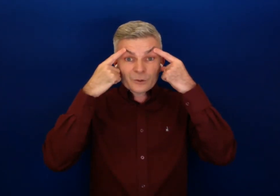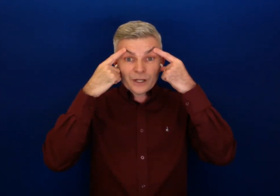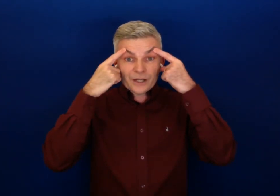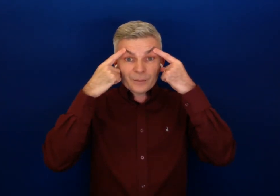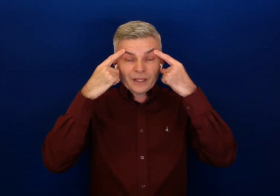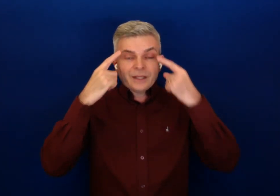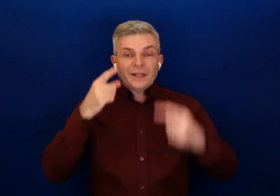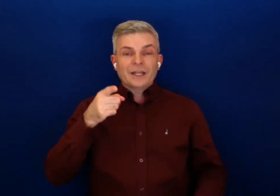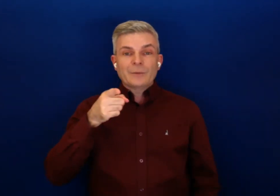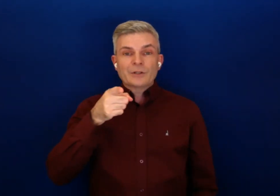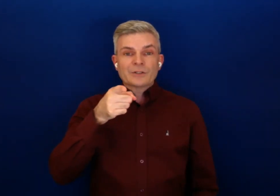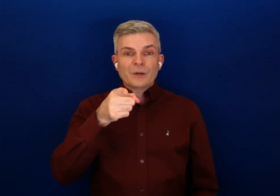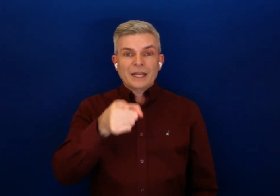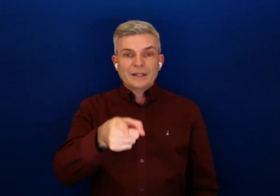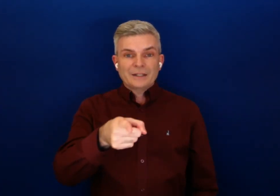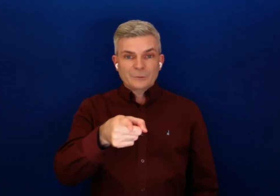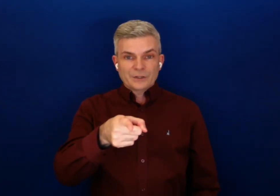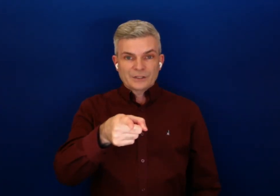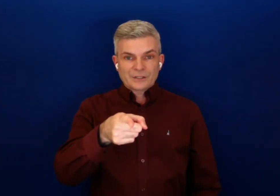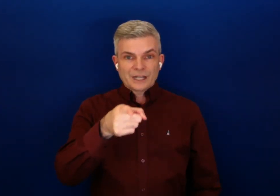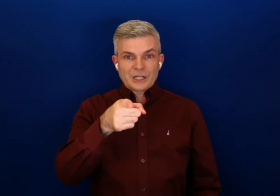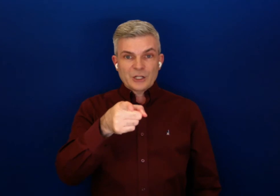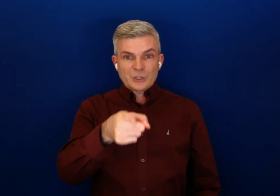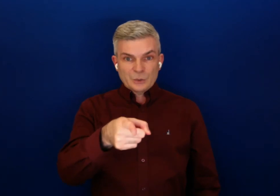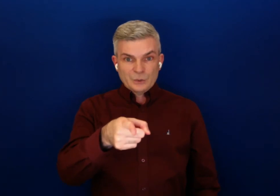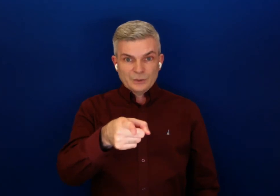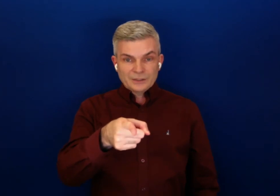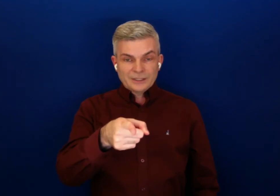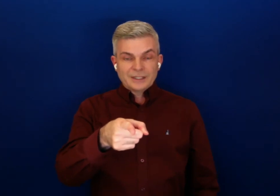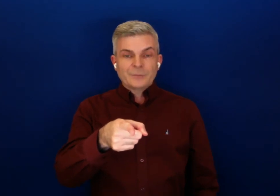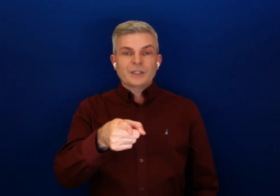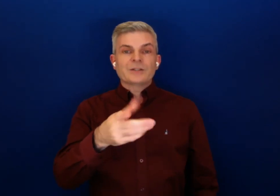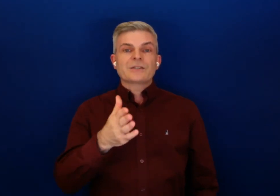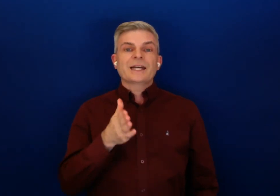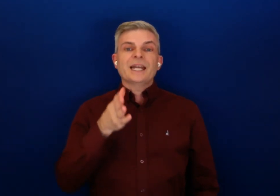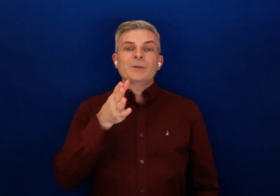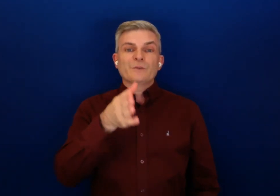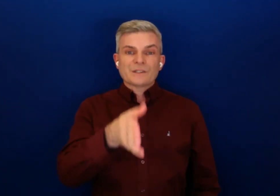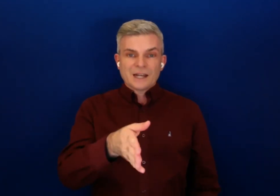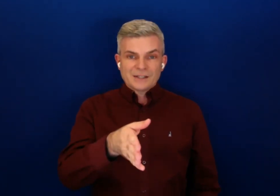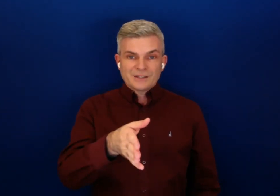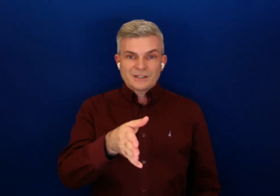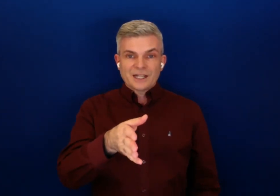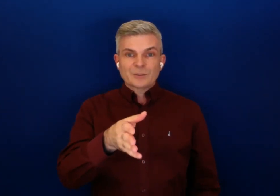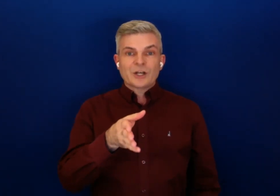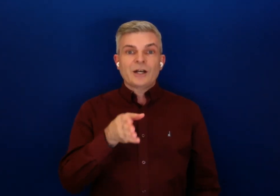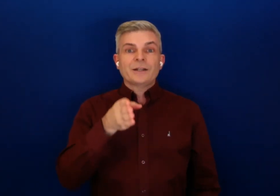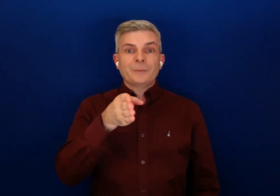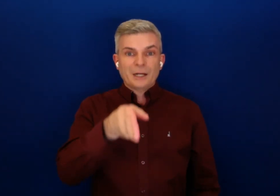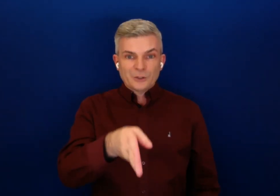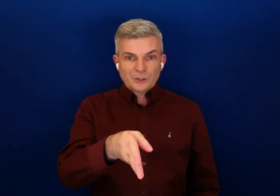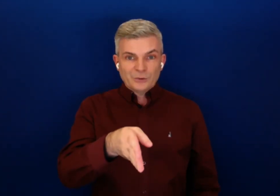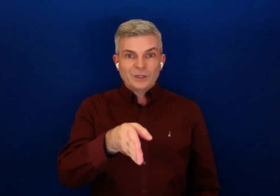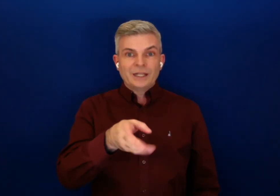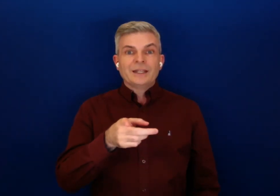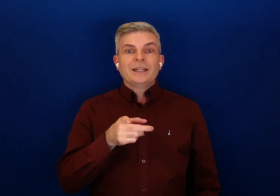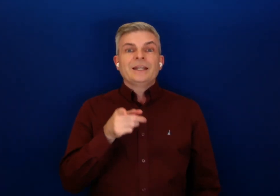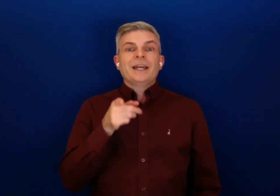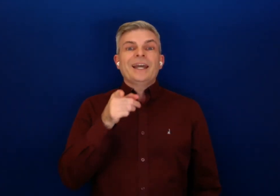way up, and I'm also ending with the sign you because that emphasizes that I'm talking about you and I